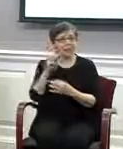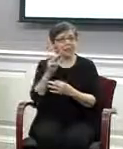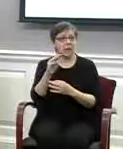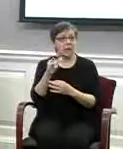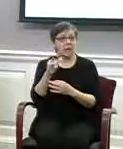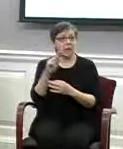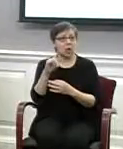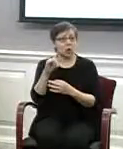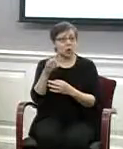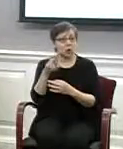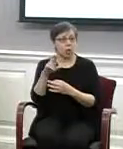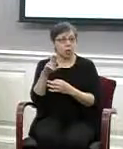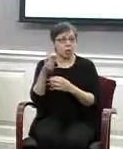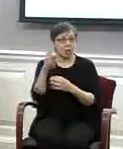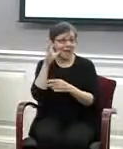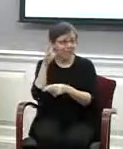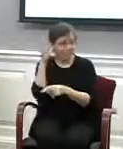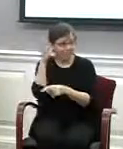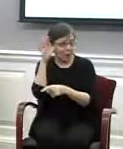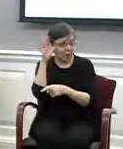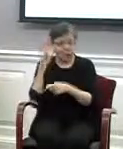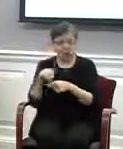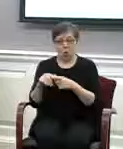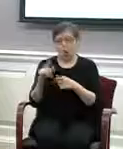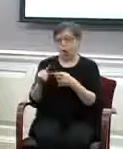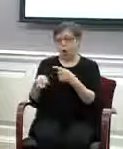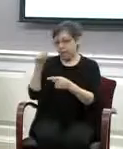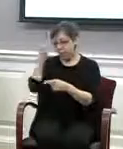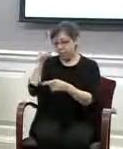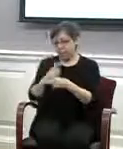brother is perhaps